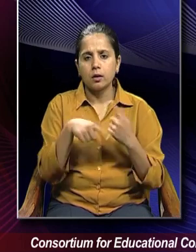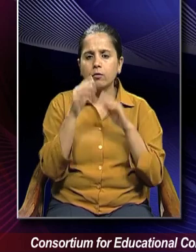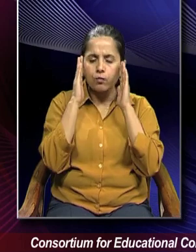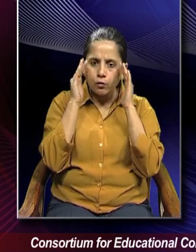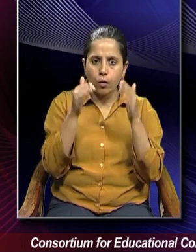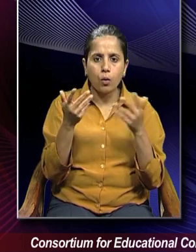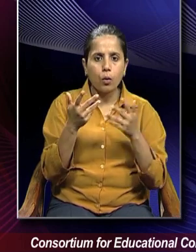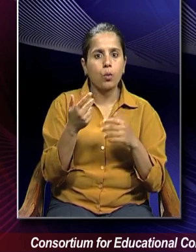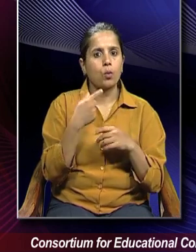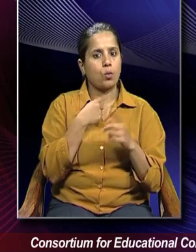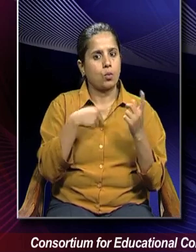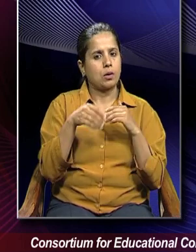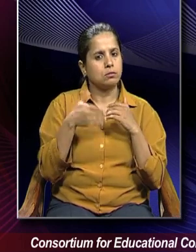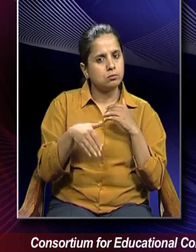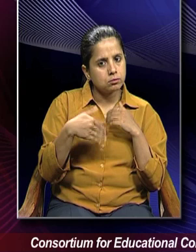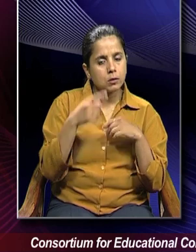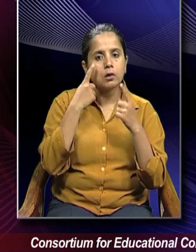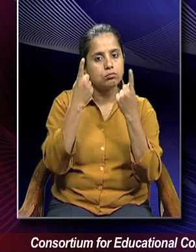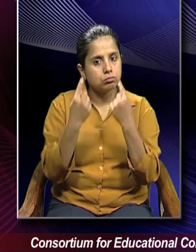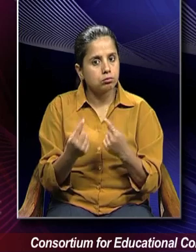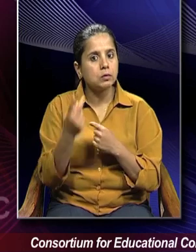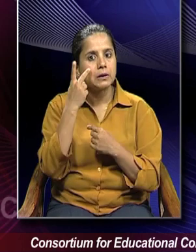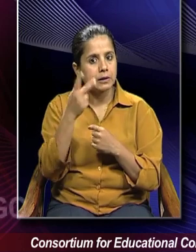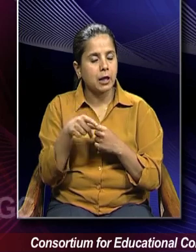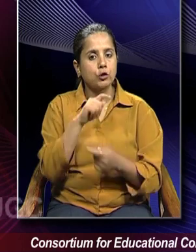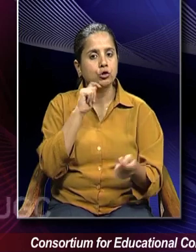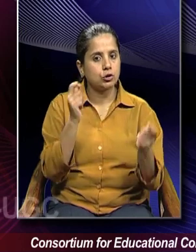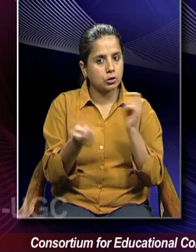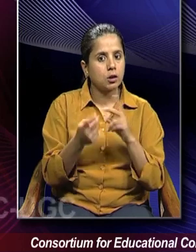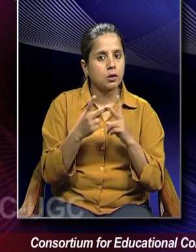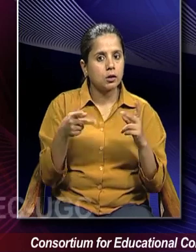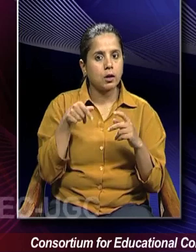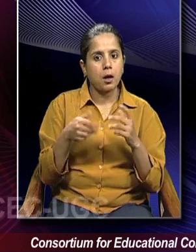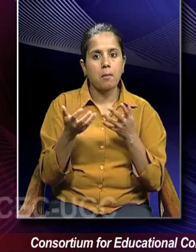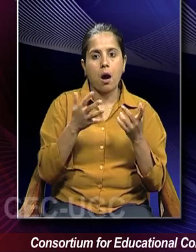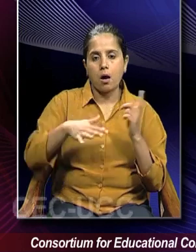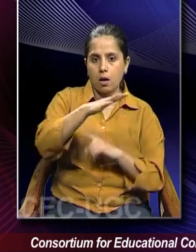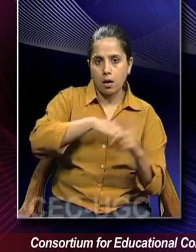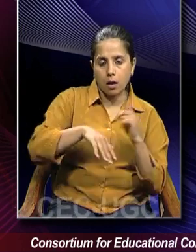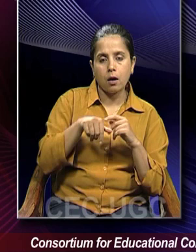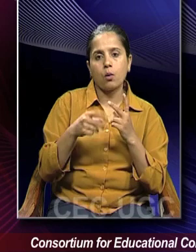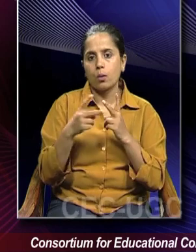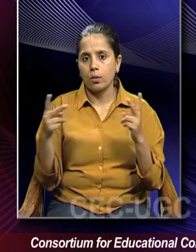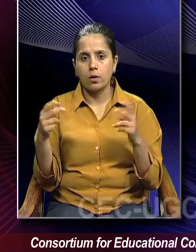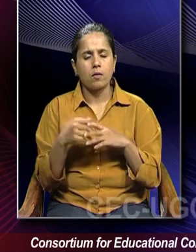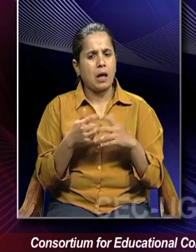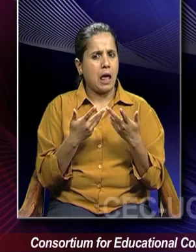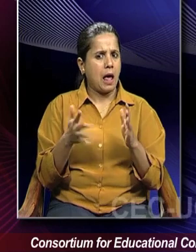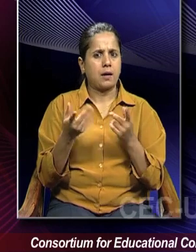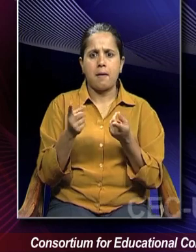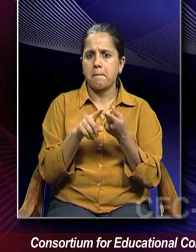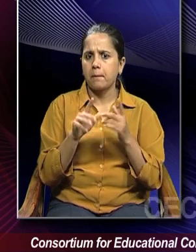our attention on a continuous assessment of the changes in the market space and pace. So, whatever is